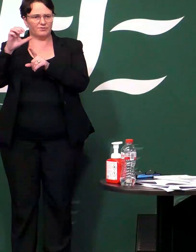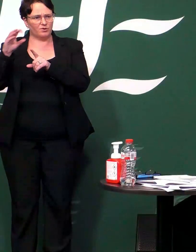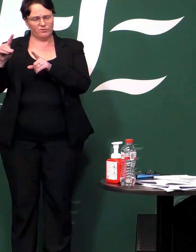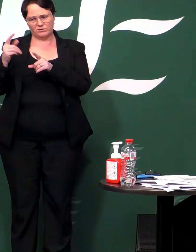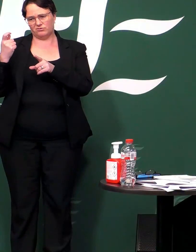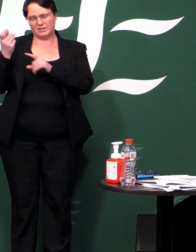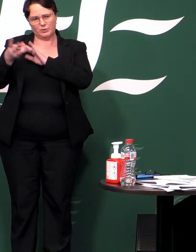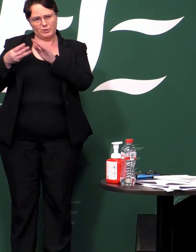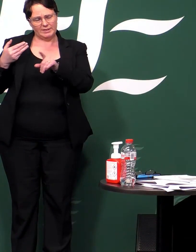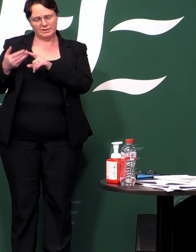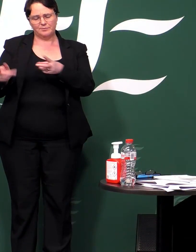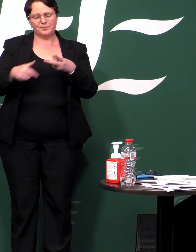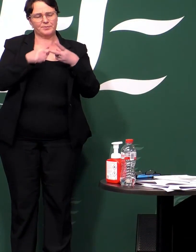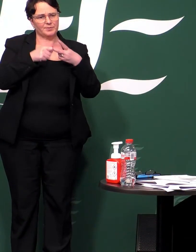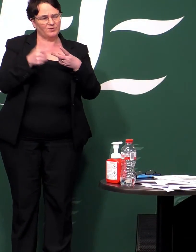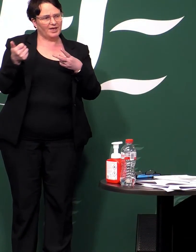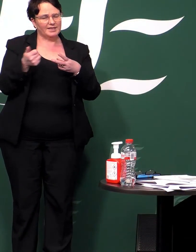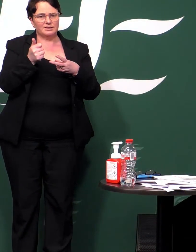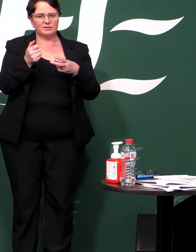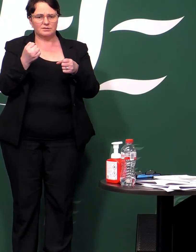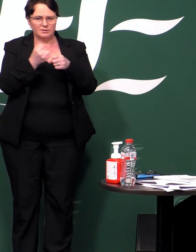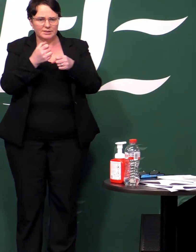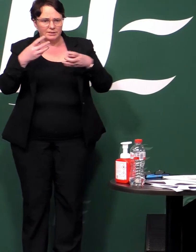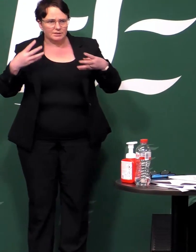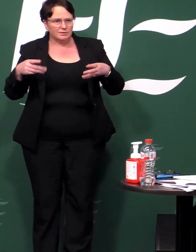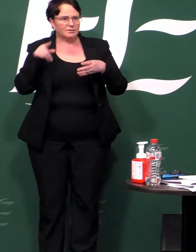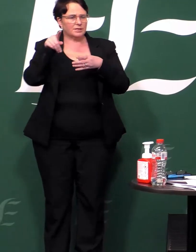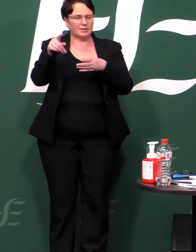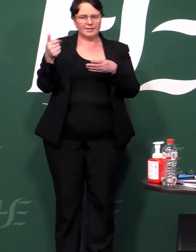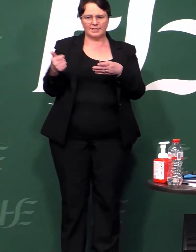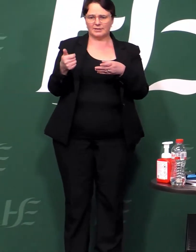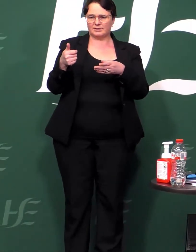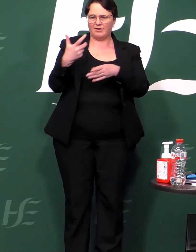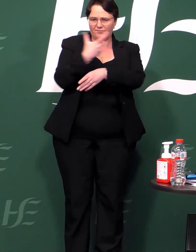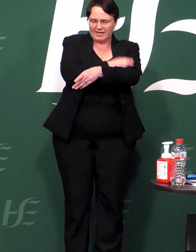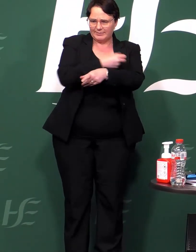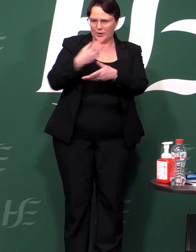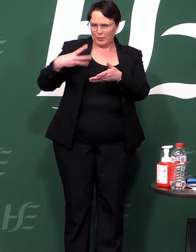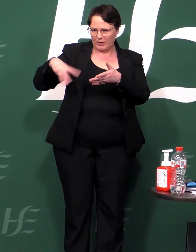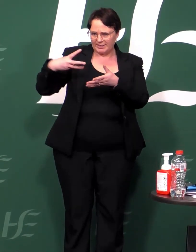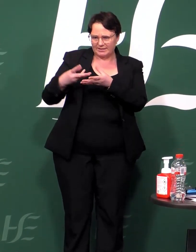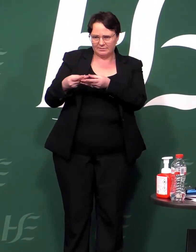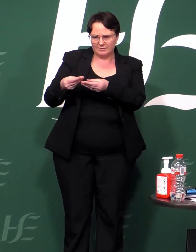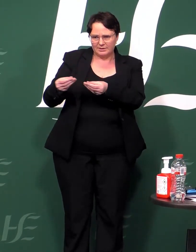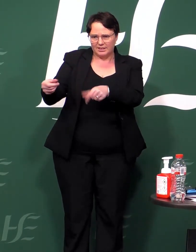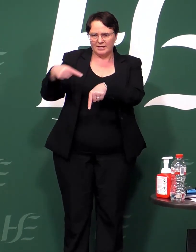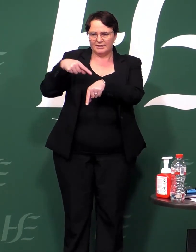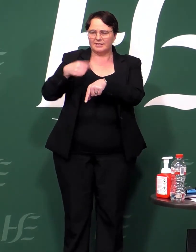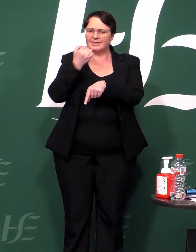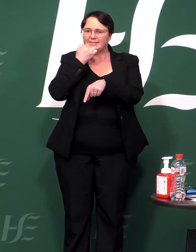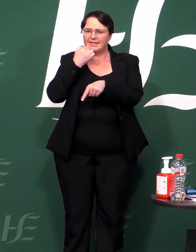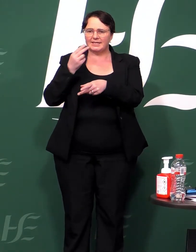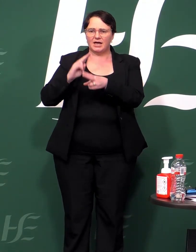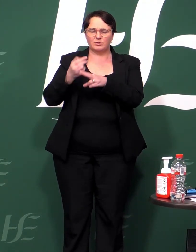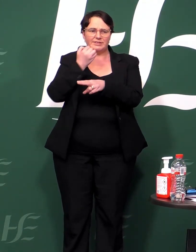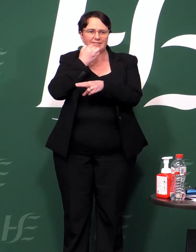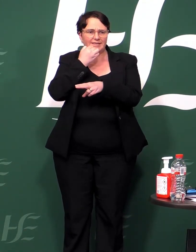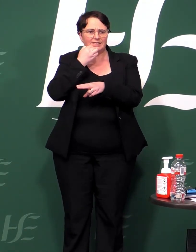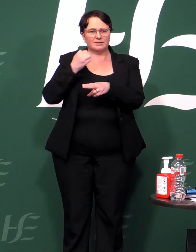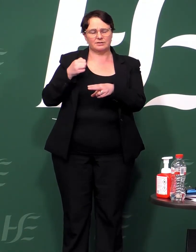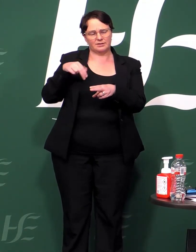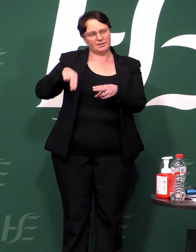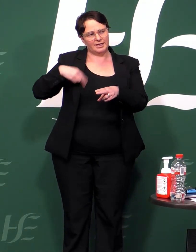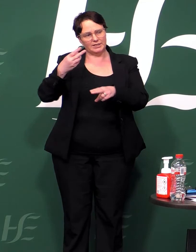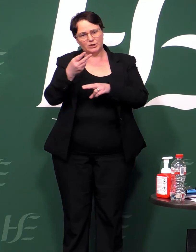And secondly, do you have any data on the amount of vaccines that have gone to waste in the last couple of weeks, as in that they've expired and in the next week or two? I know